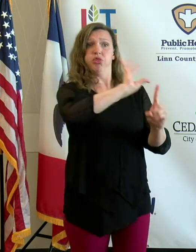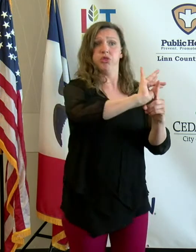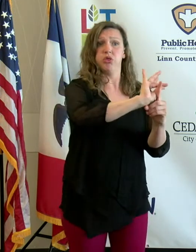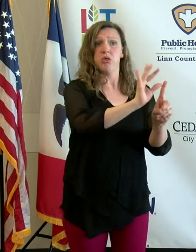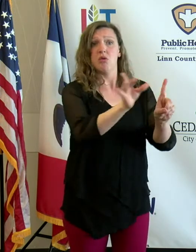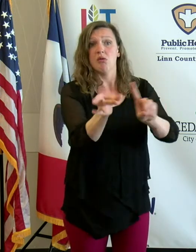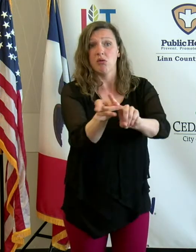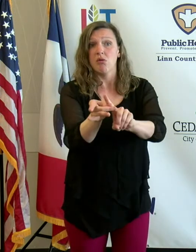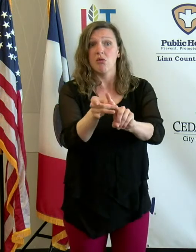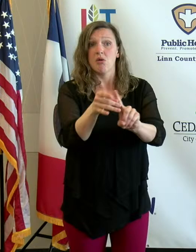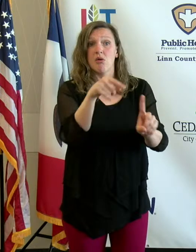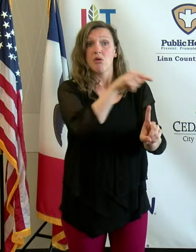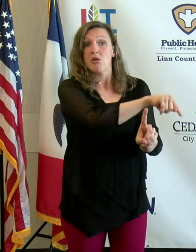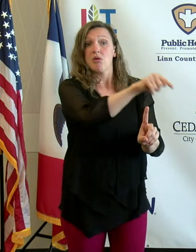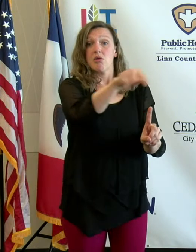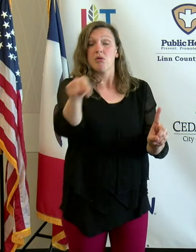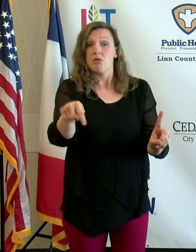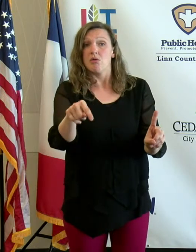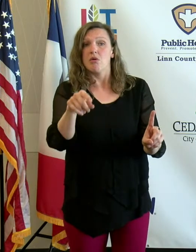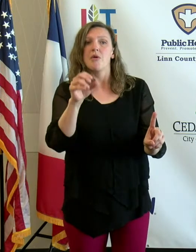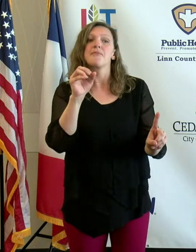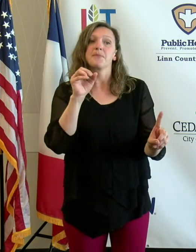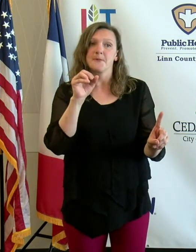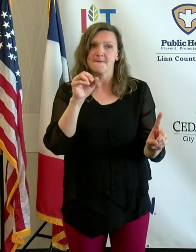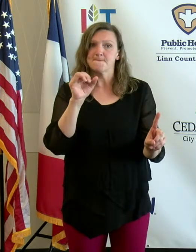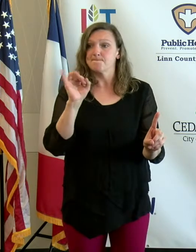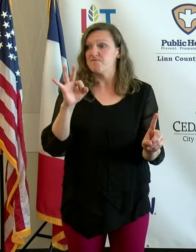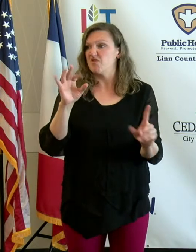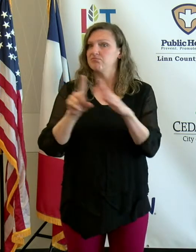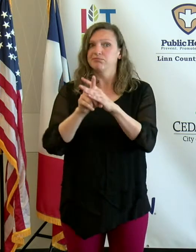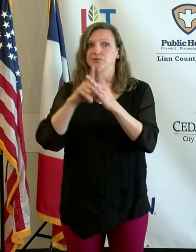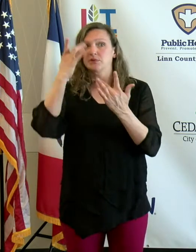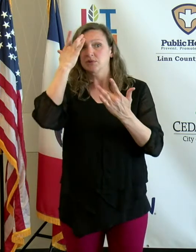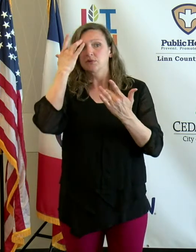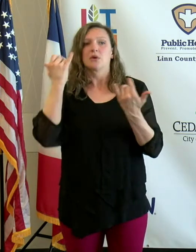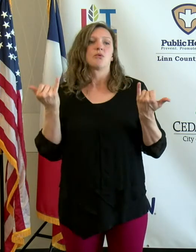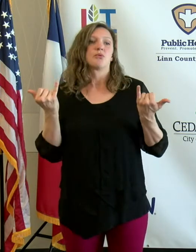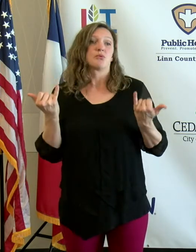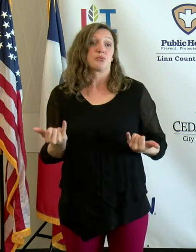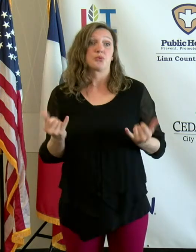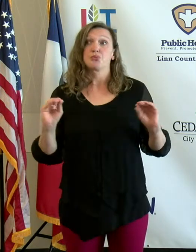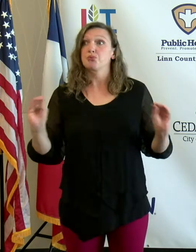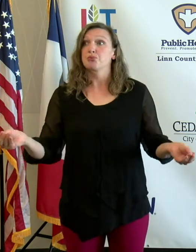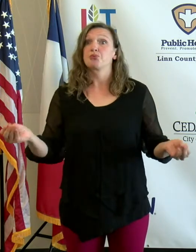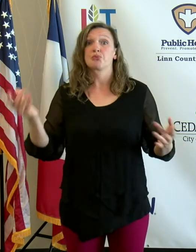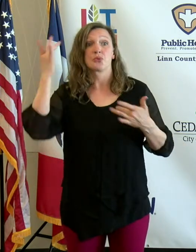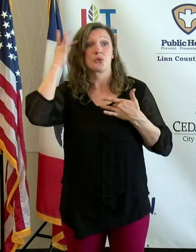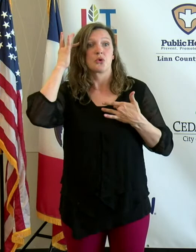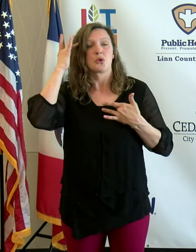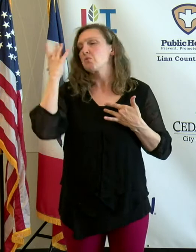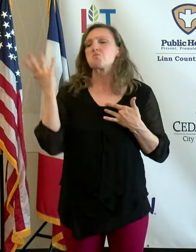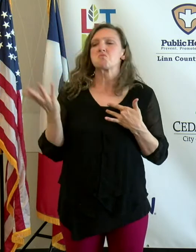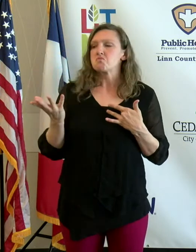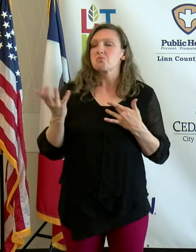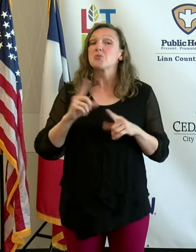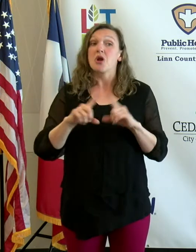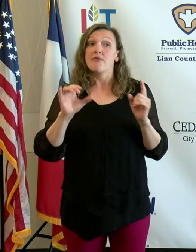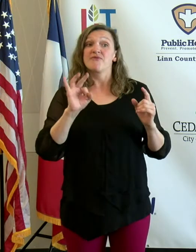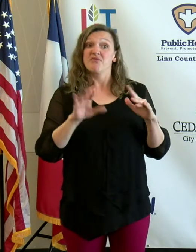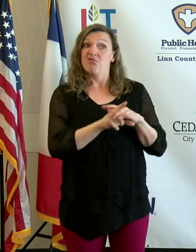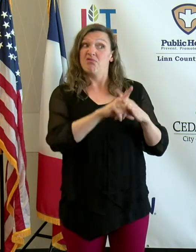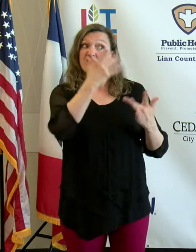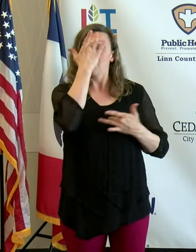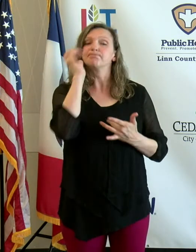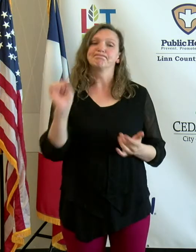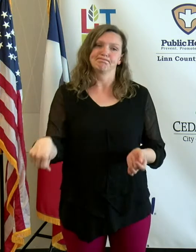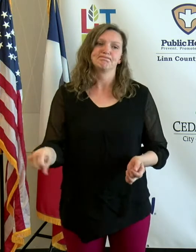So at this point, we are not encouraging testing of asymptomatic employees unless there would be an outbreak at a facility, and one